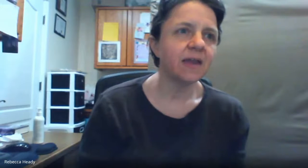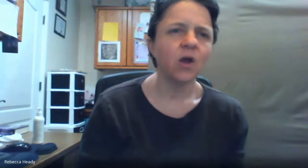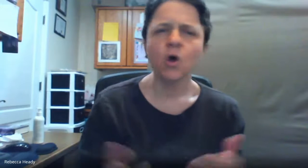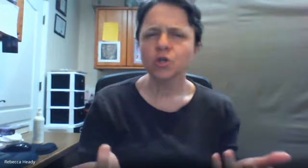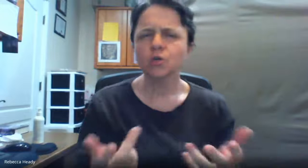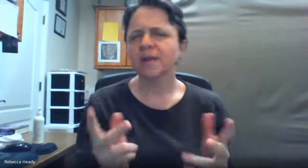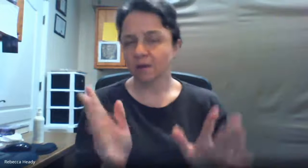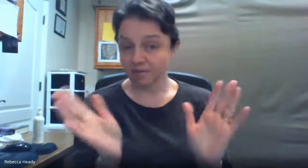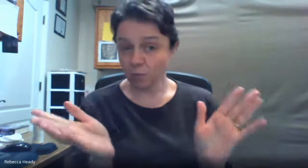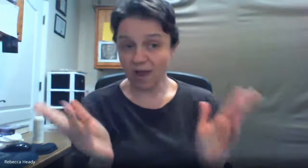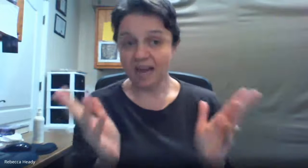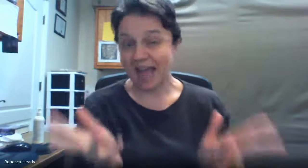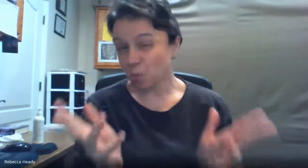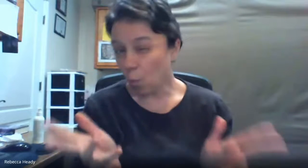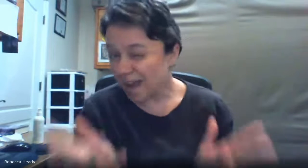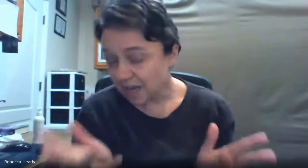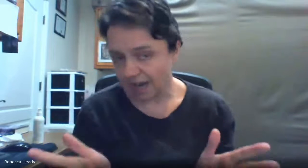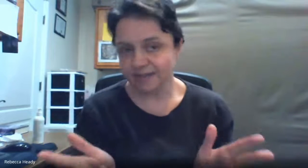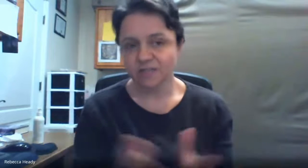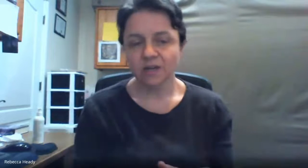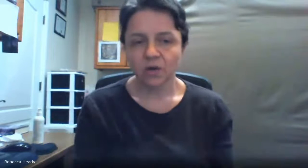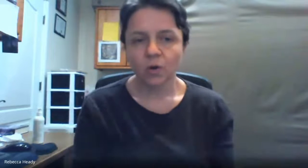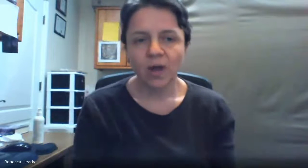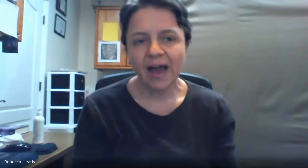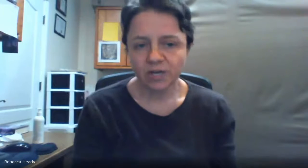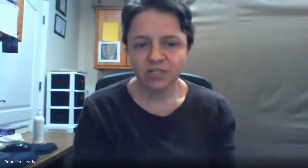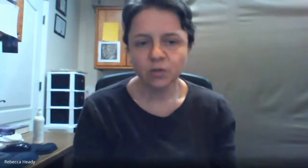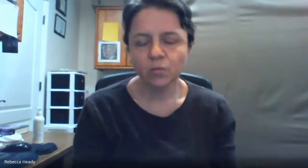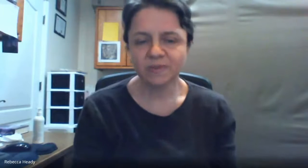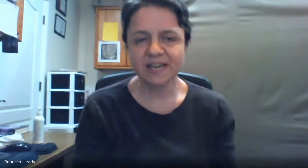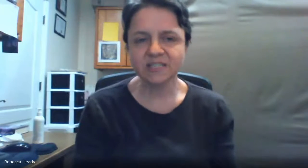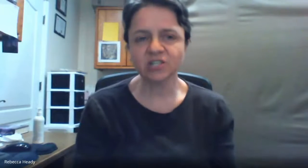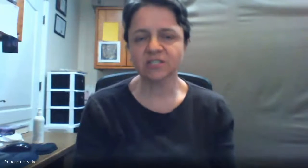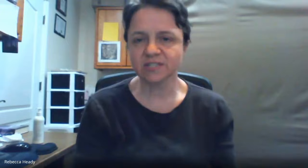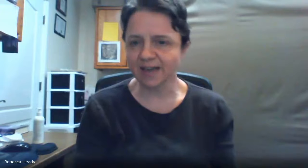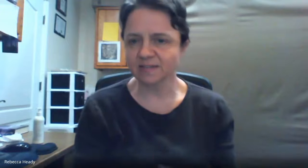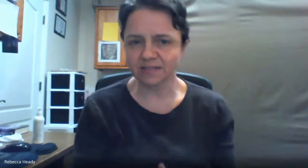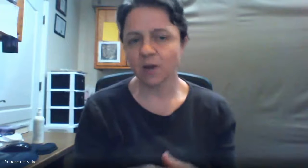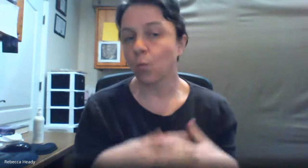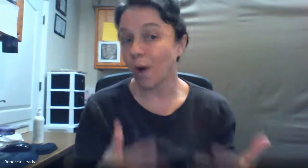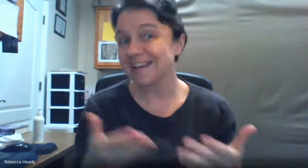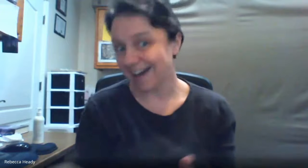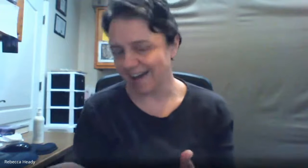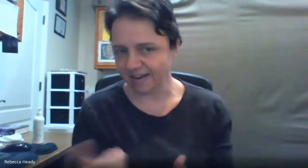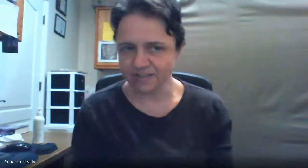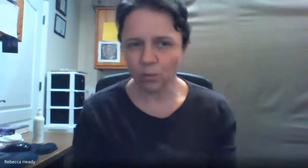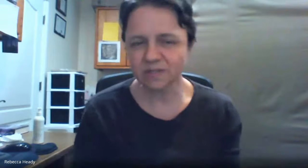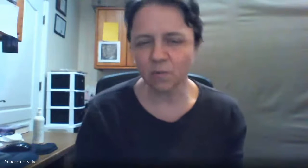then you would, if you want to ask what kind, how could you, besides just signing the sign what kind, what's another